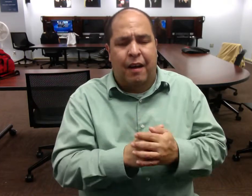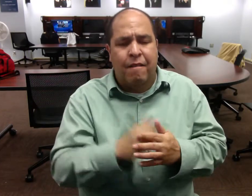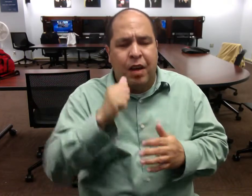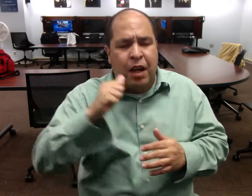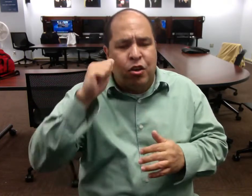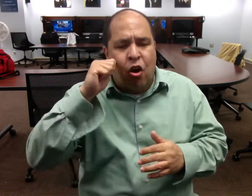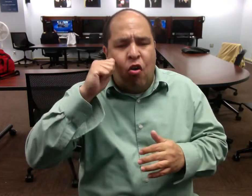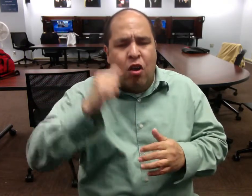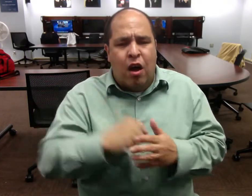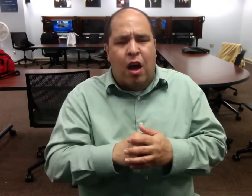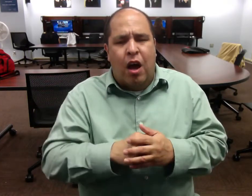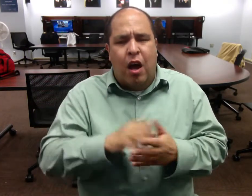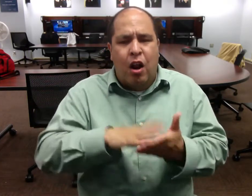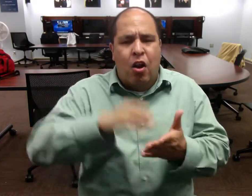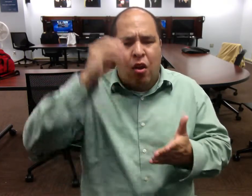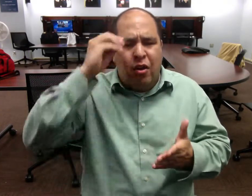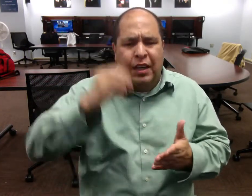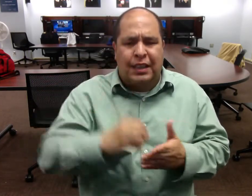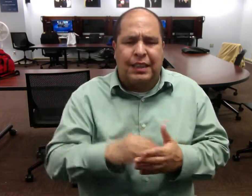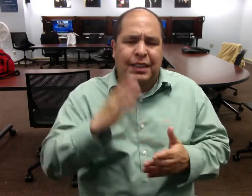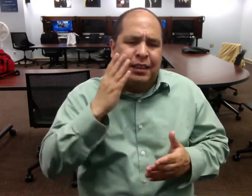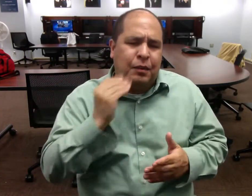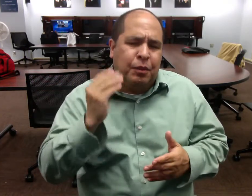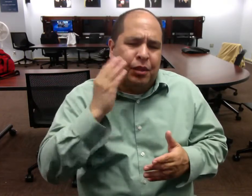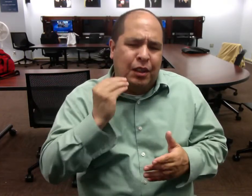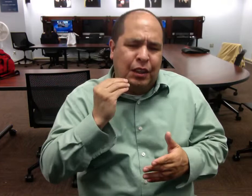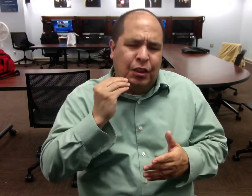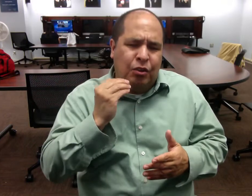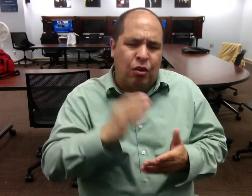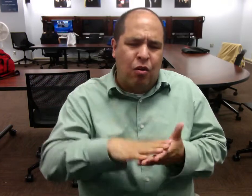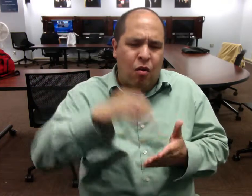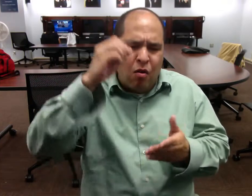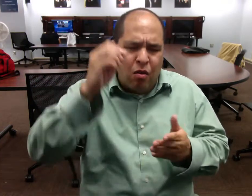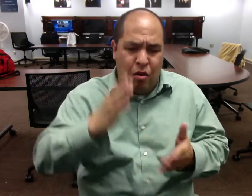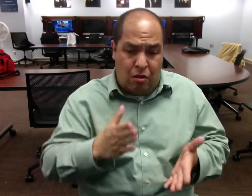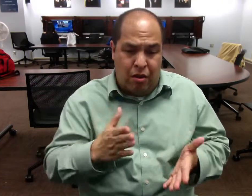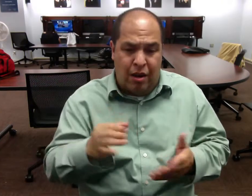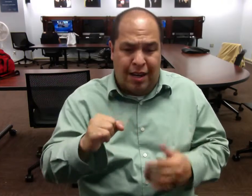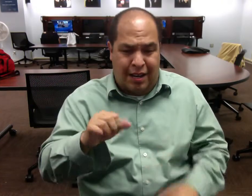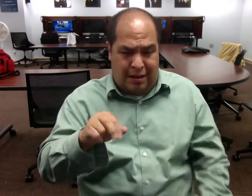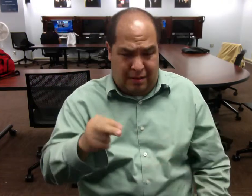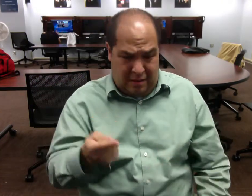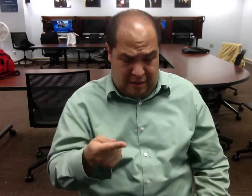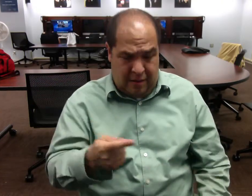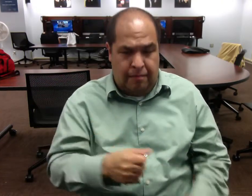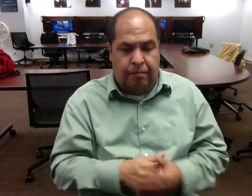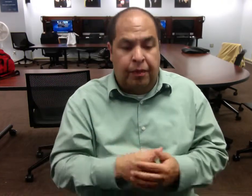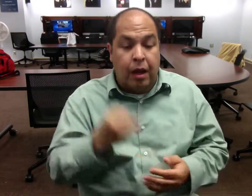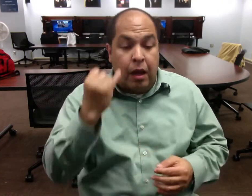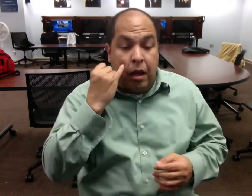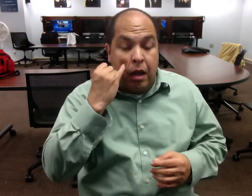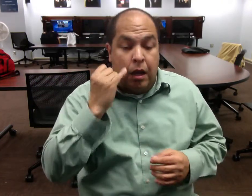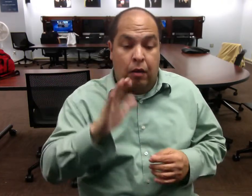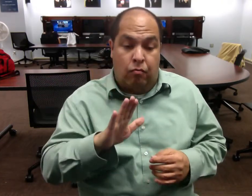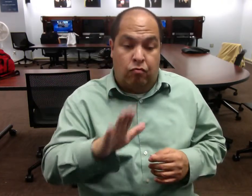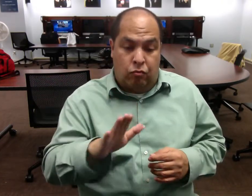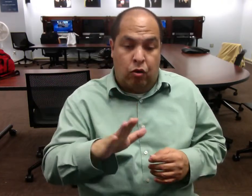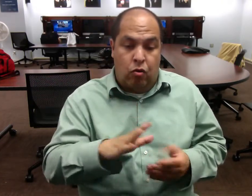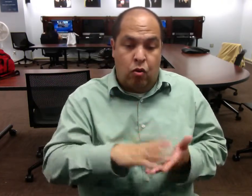If your students can learn by doing, they will have a much better chance of success.